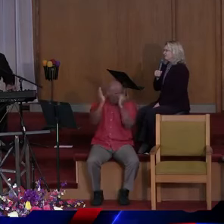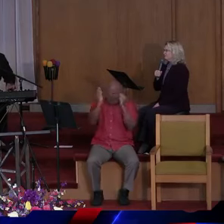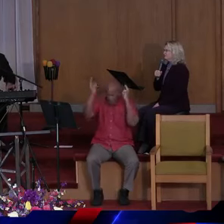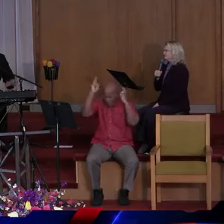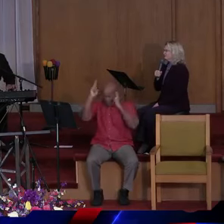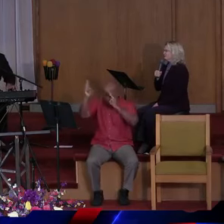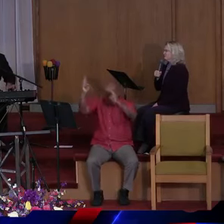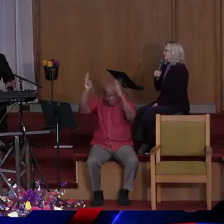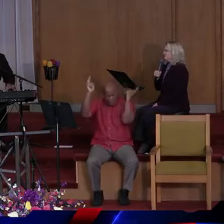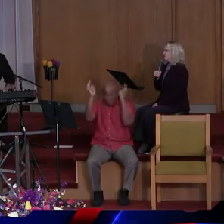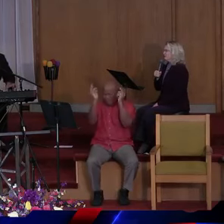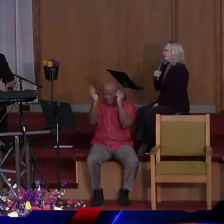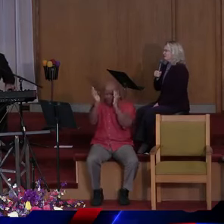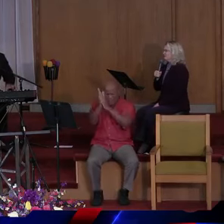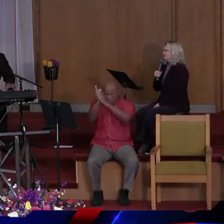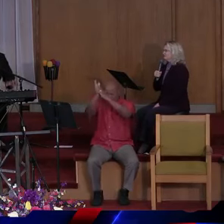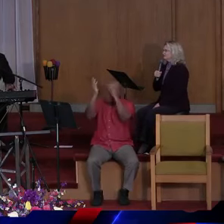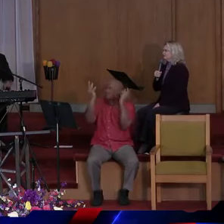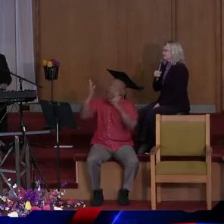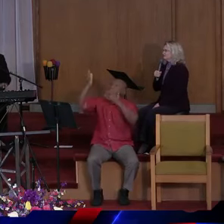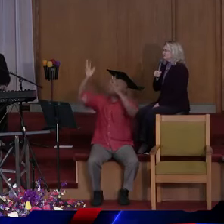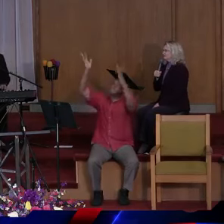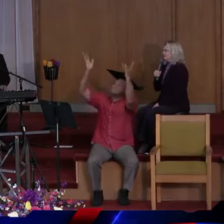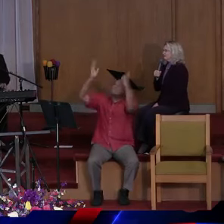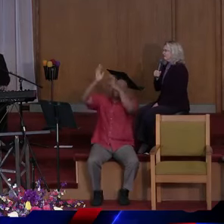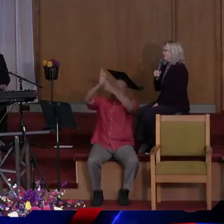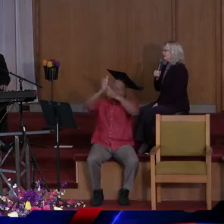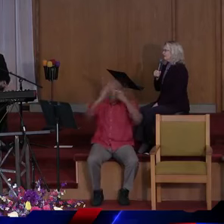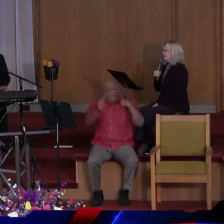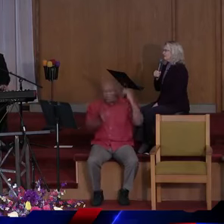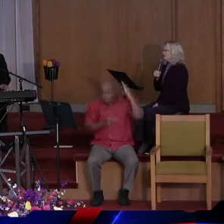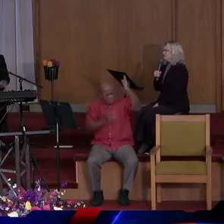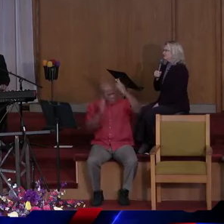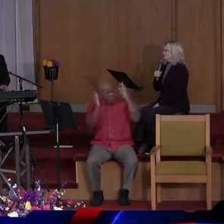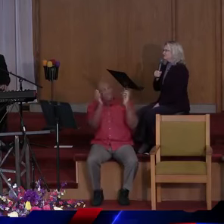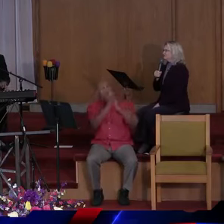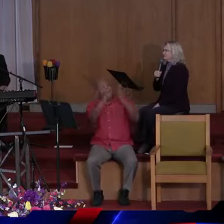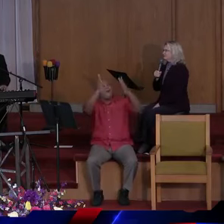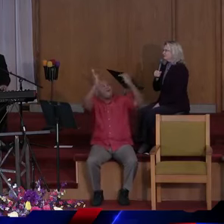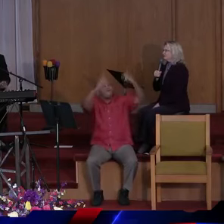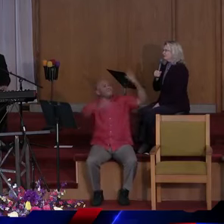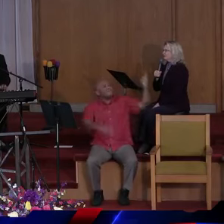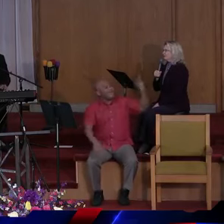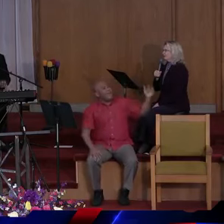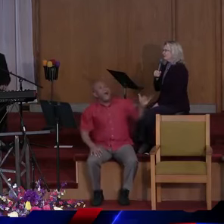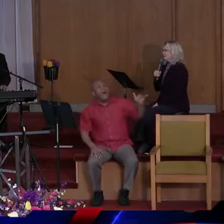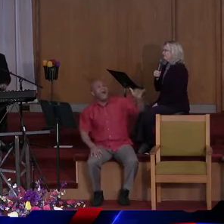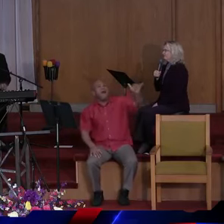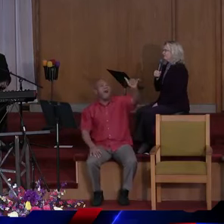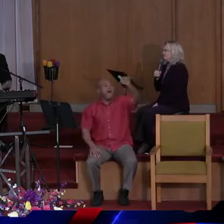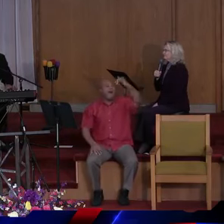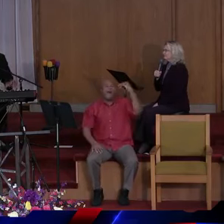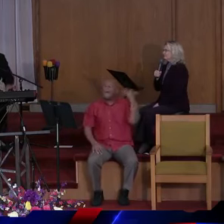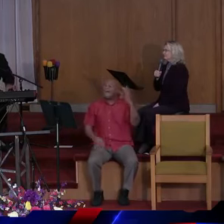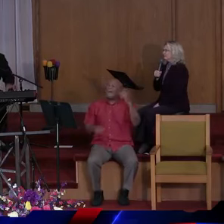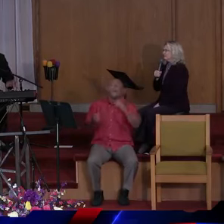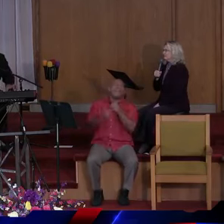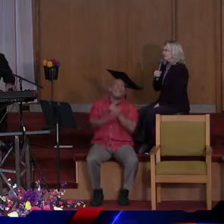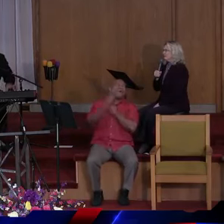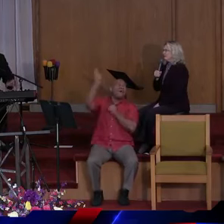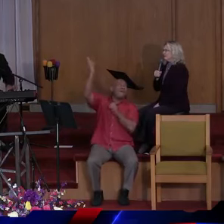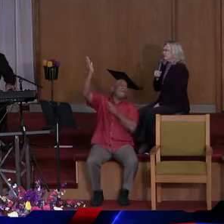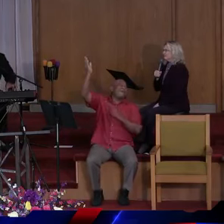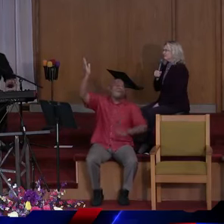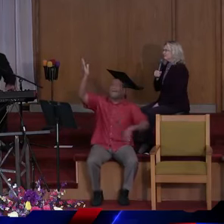You deserve the praise forever. I'll praise you forever. Forever. I love you,